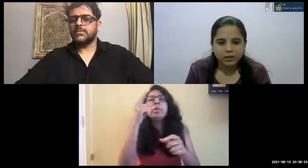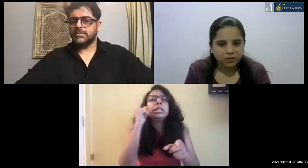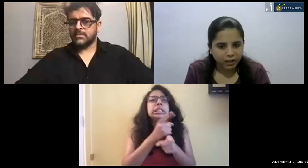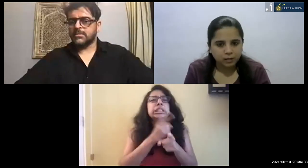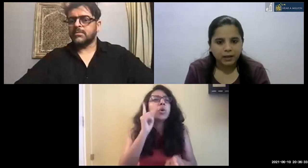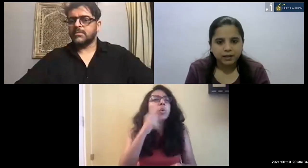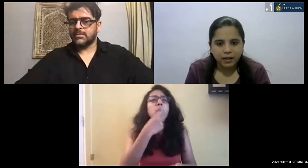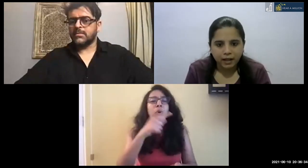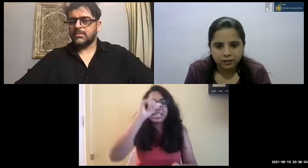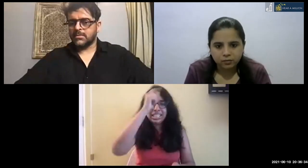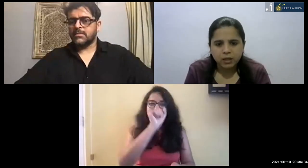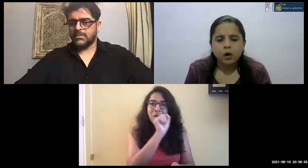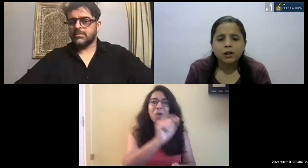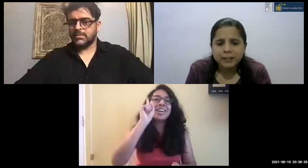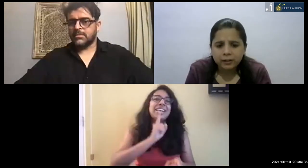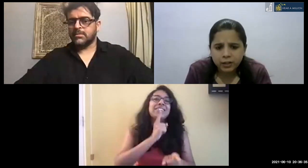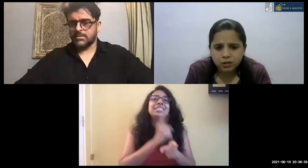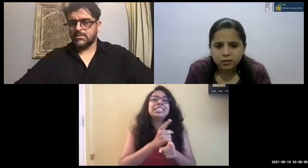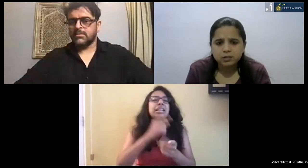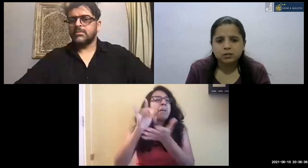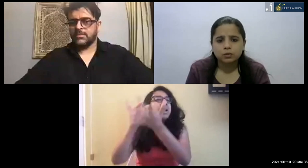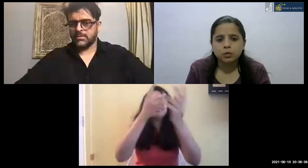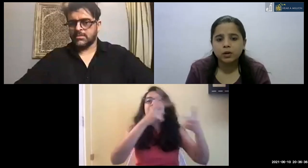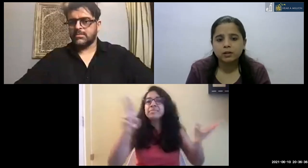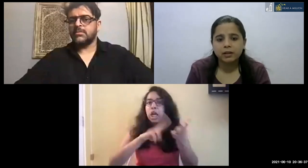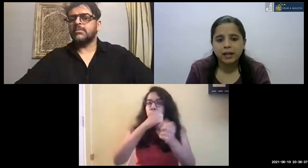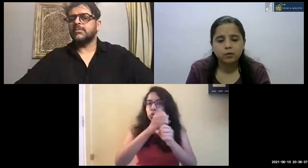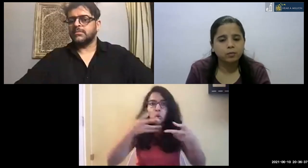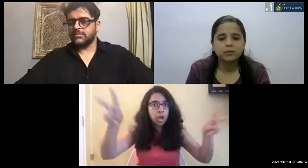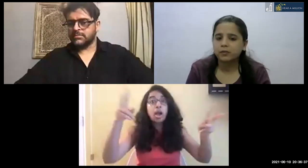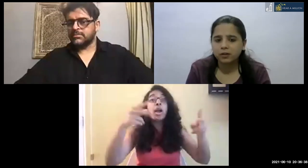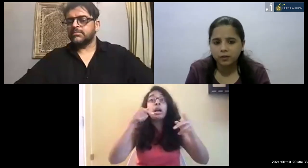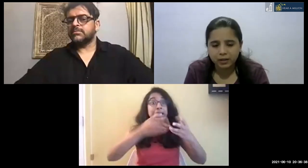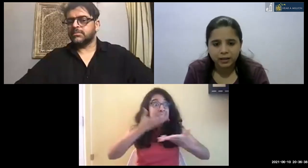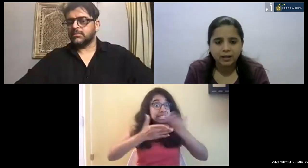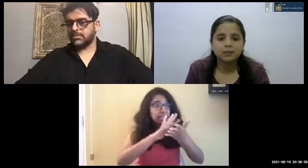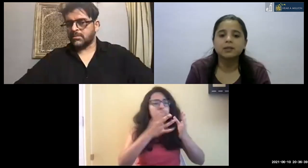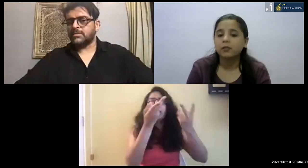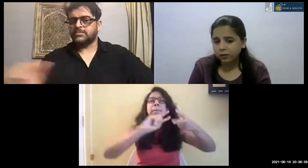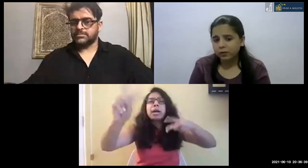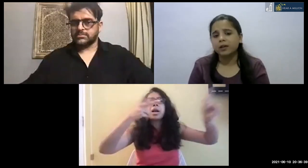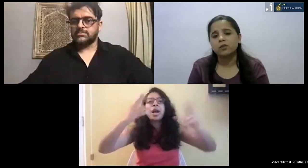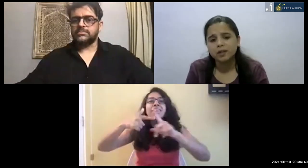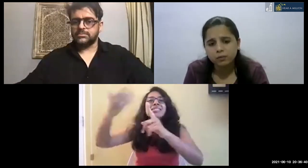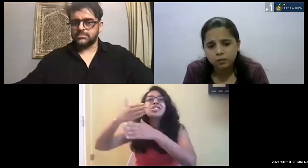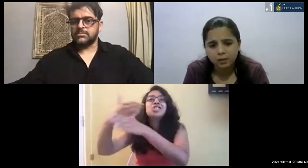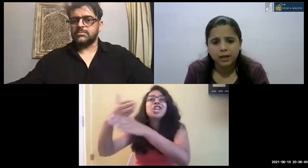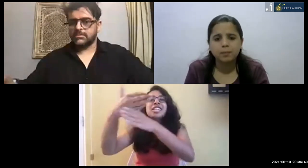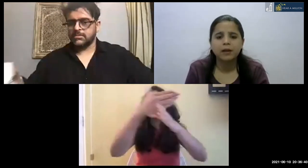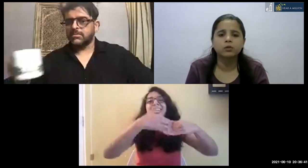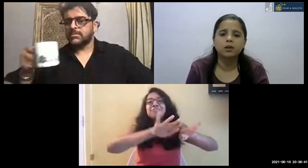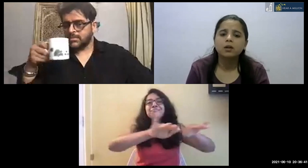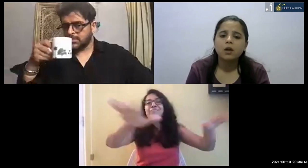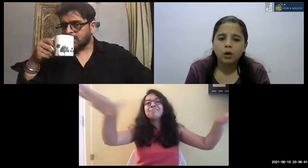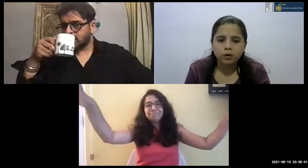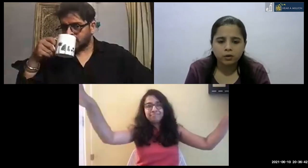are done with the training part, and all the deaf teachers who came from different areas, different countries, and they came